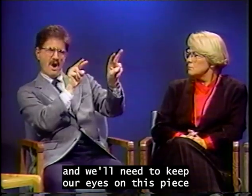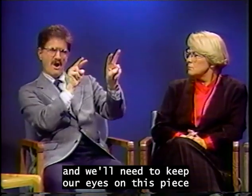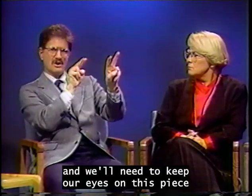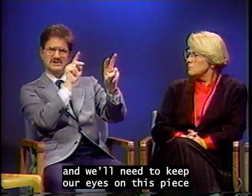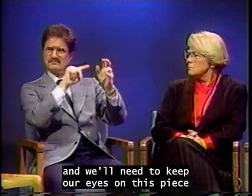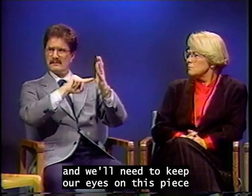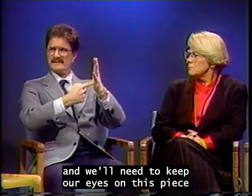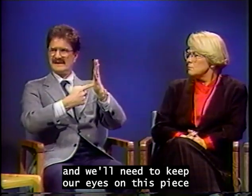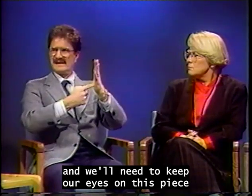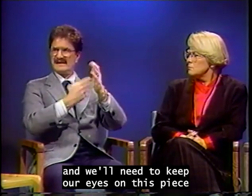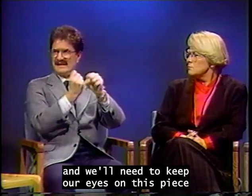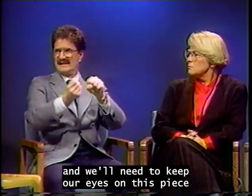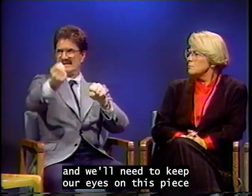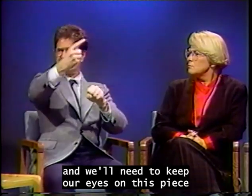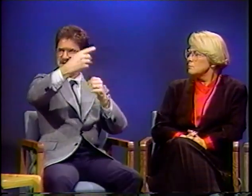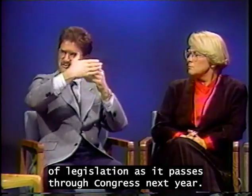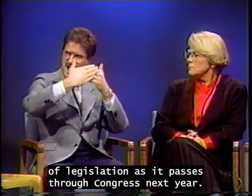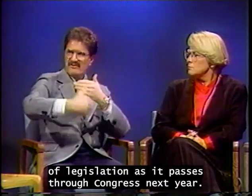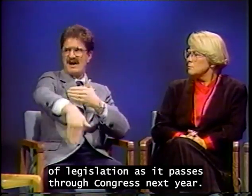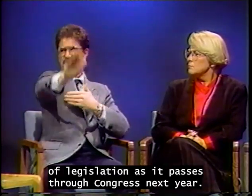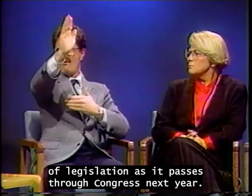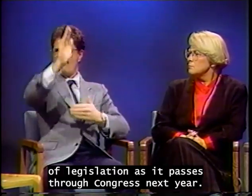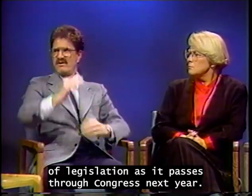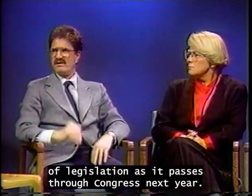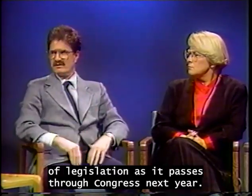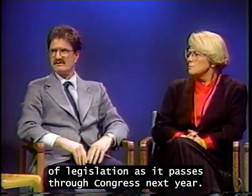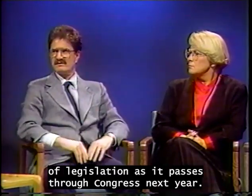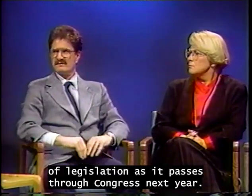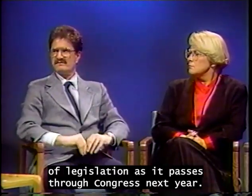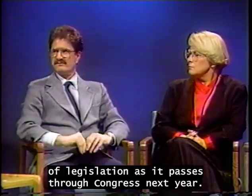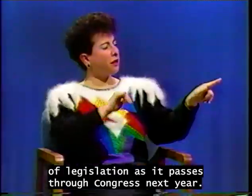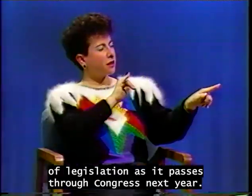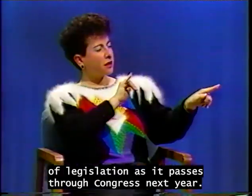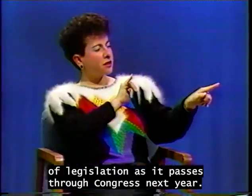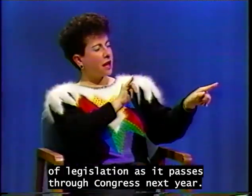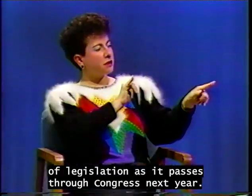And we'll need to keep our eyes on this piece of legislation as it passes through Congress next year.